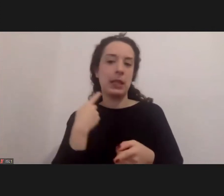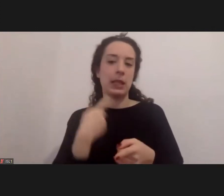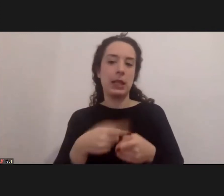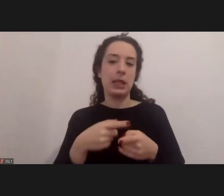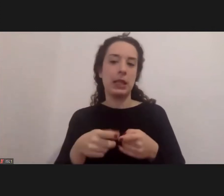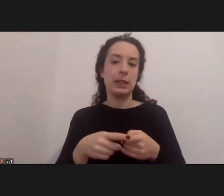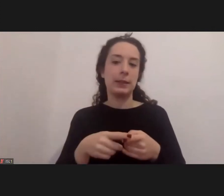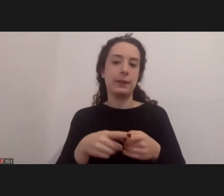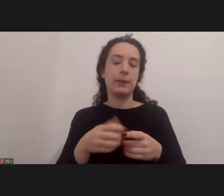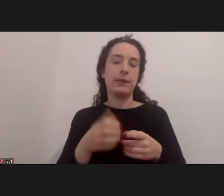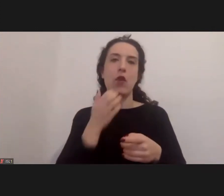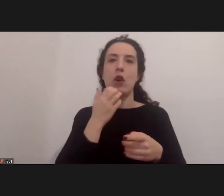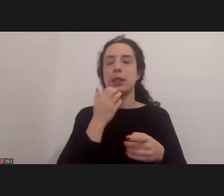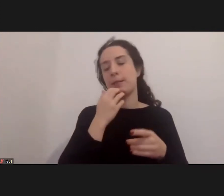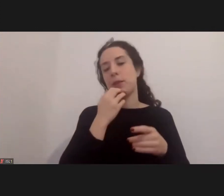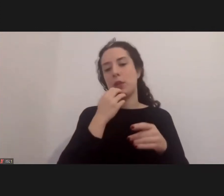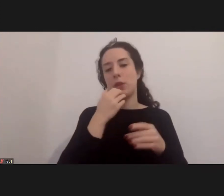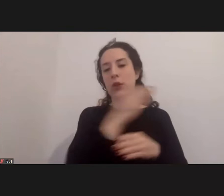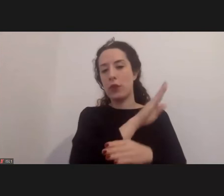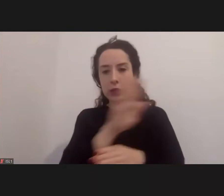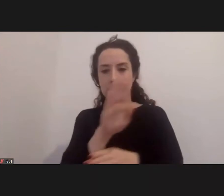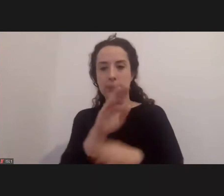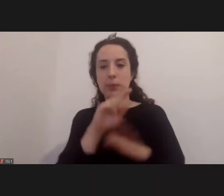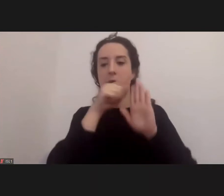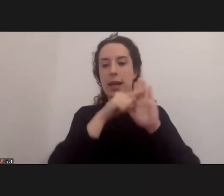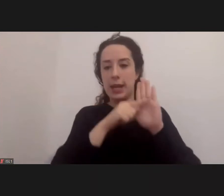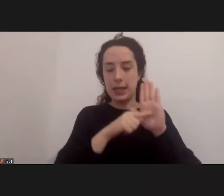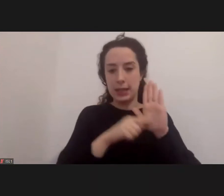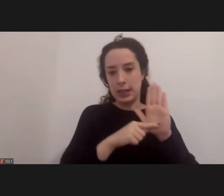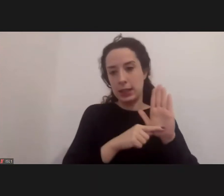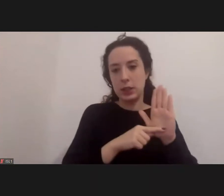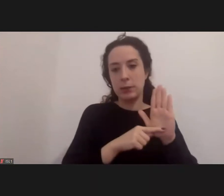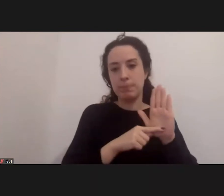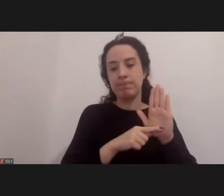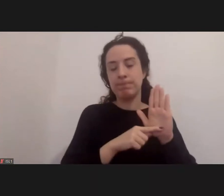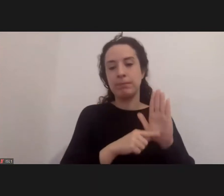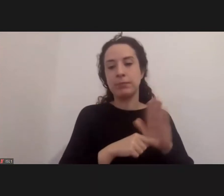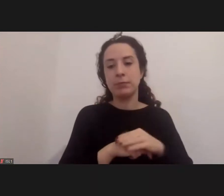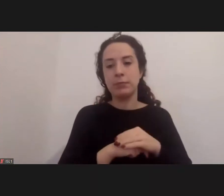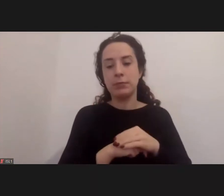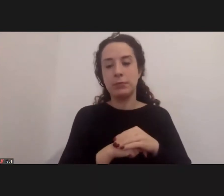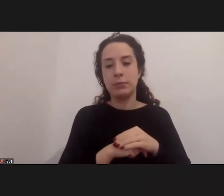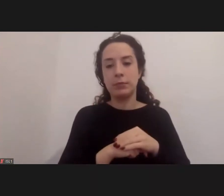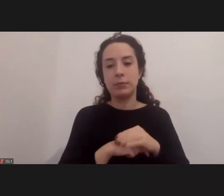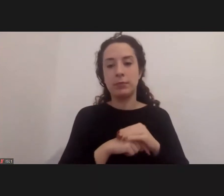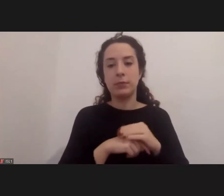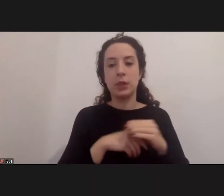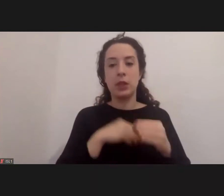copyright legislation, but in addition, pointing to the use of EU